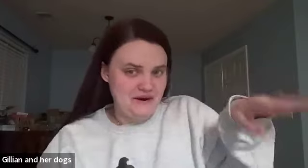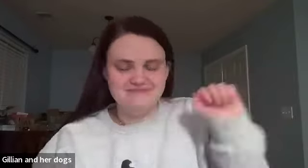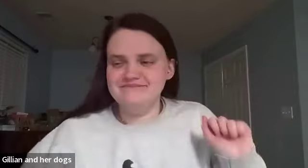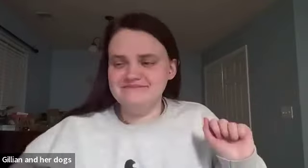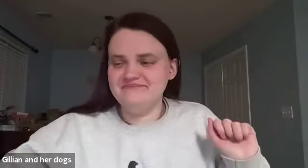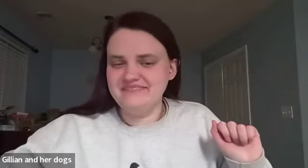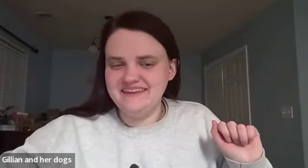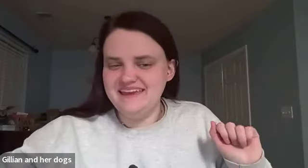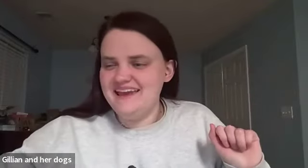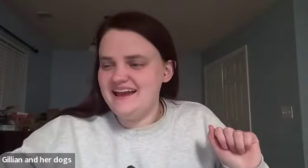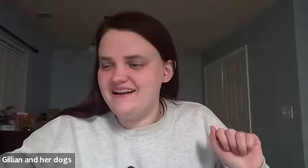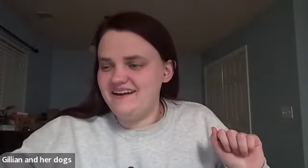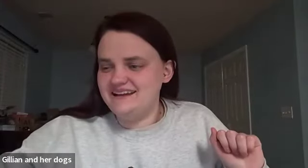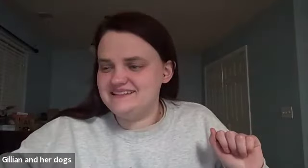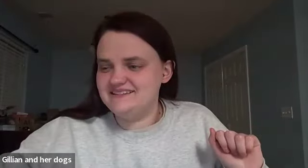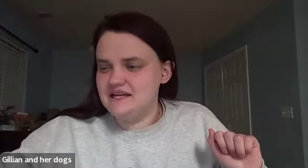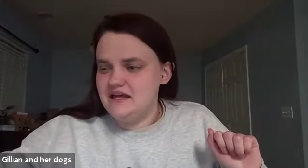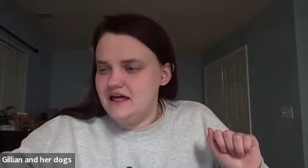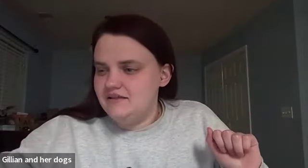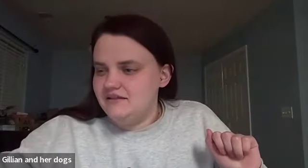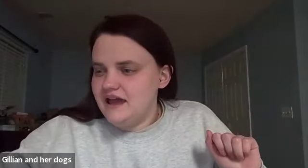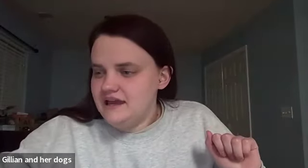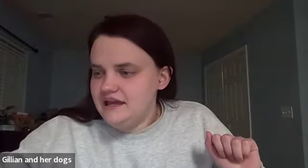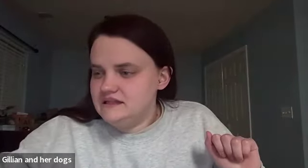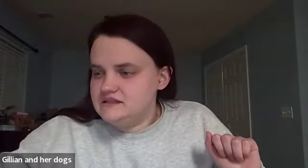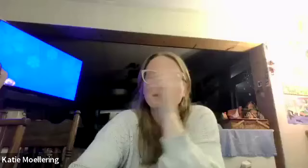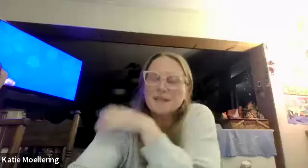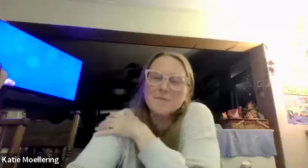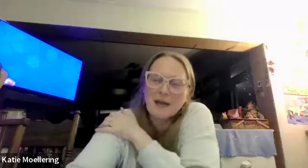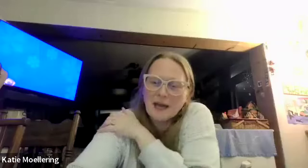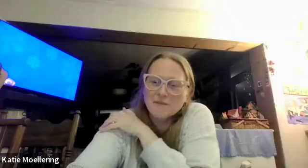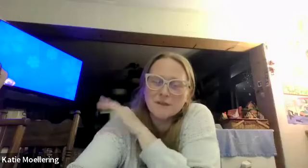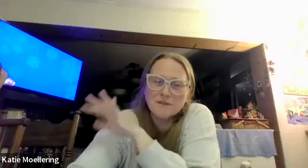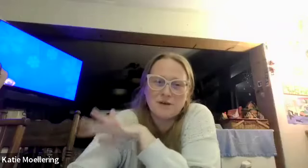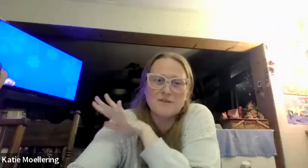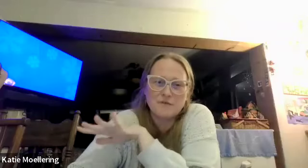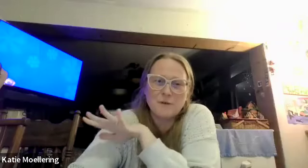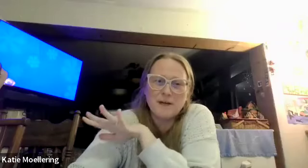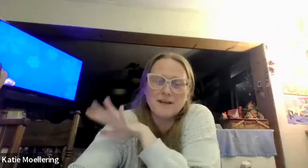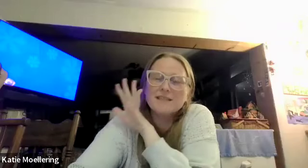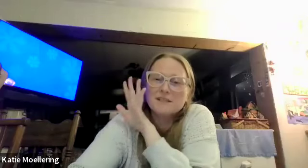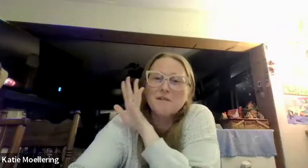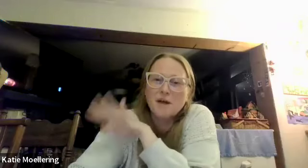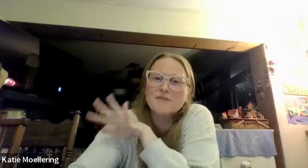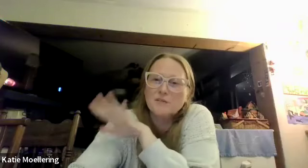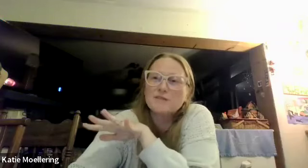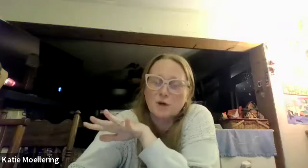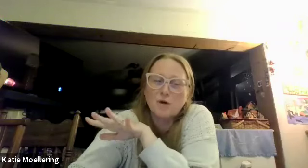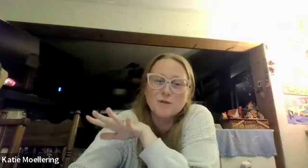ignore. All right. Listen, I will say on behalf of 5th graders everywhere, it takes a lot of self-control